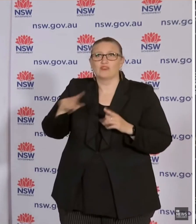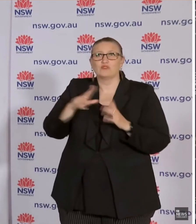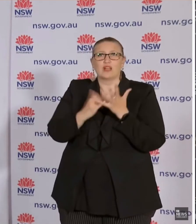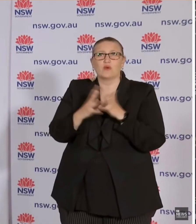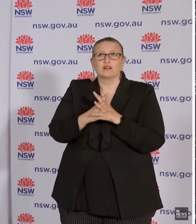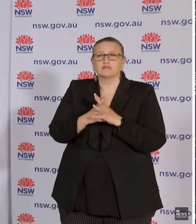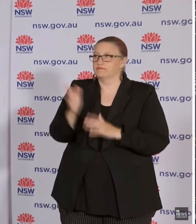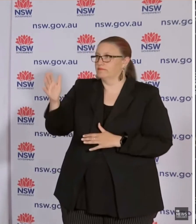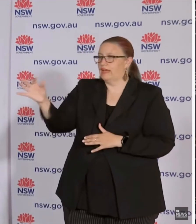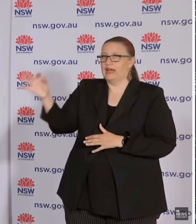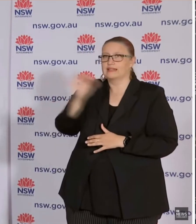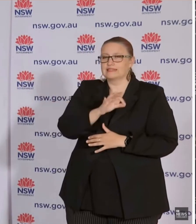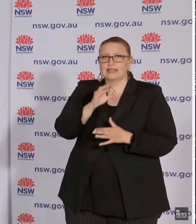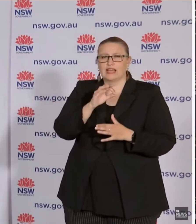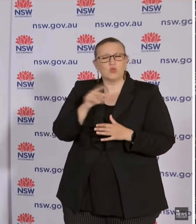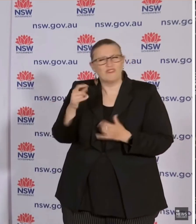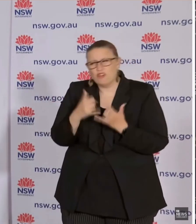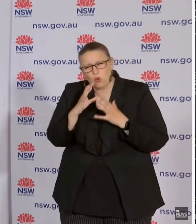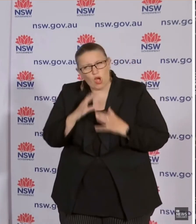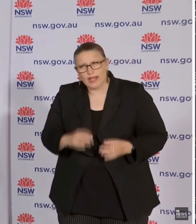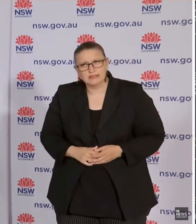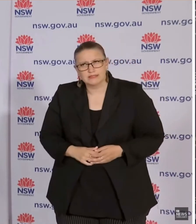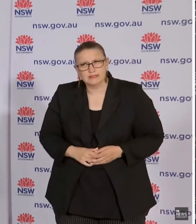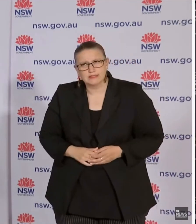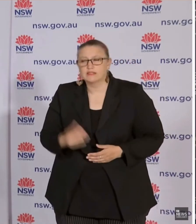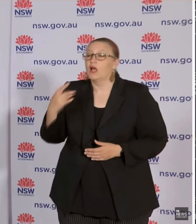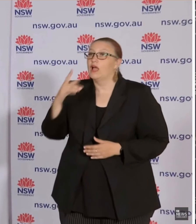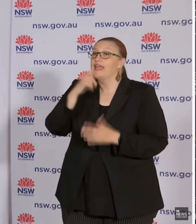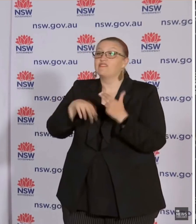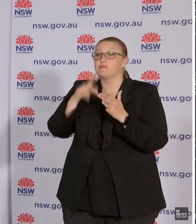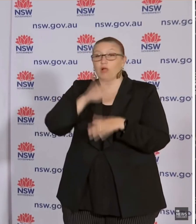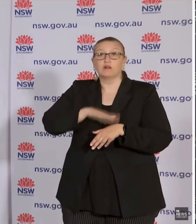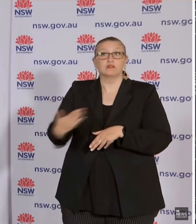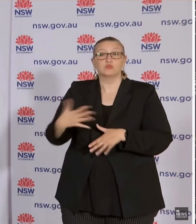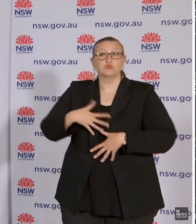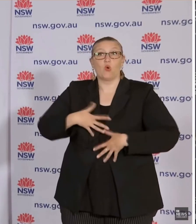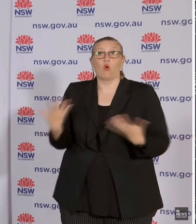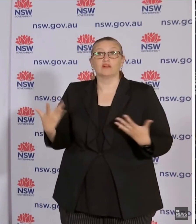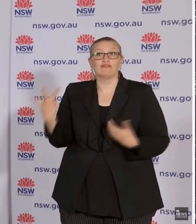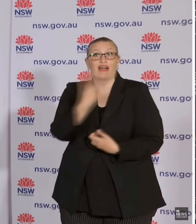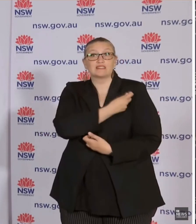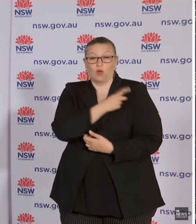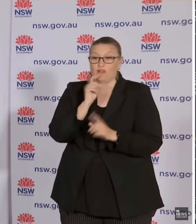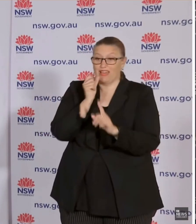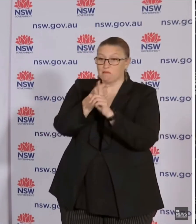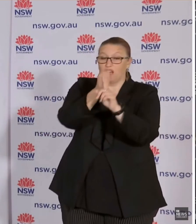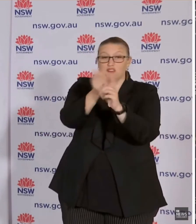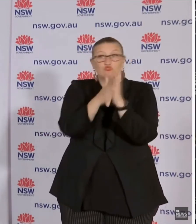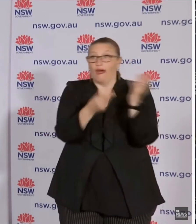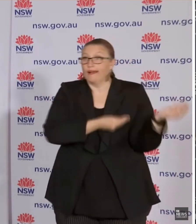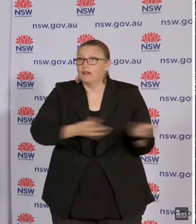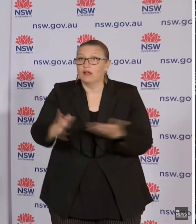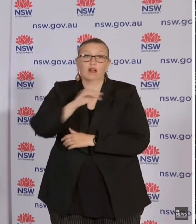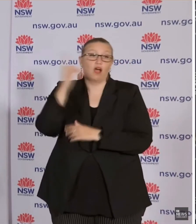our state. Supply chains, if a lot of people. Sorry, James, you're just very quiet. It could have an impact on supply chains if a lot of essential workers don't get But vaccinated? I think they are. They're